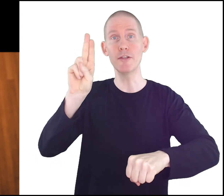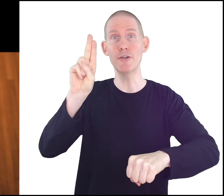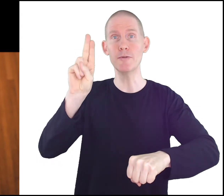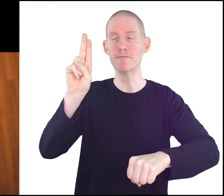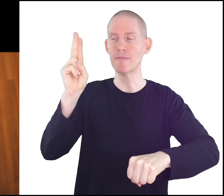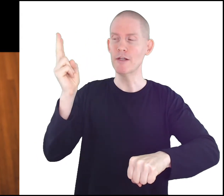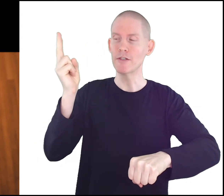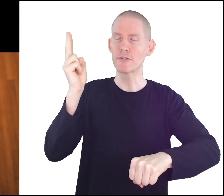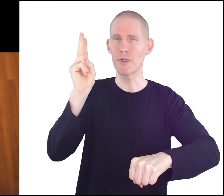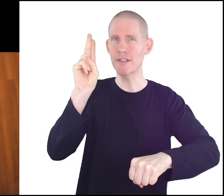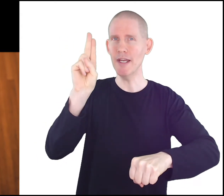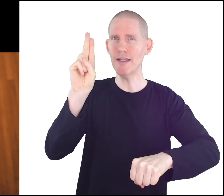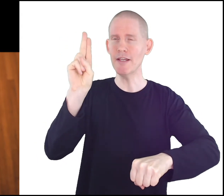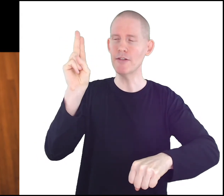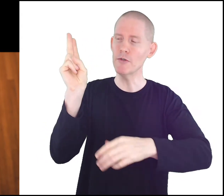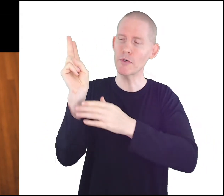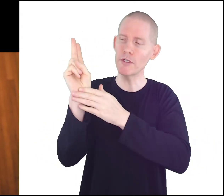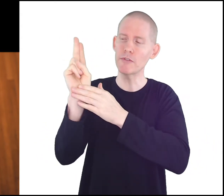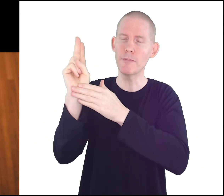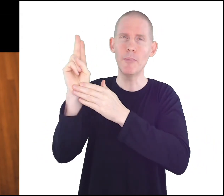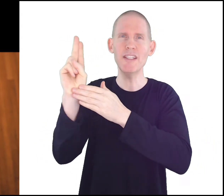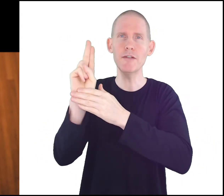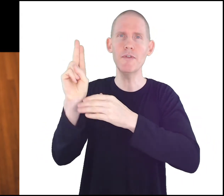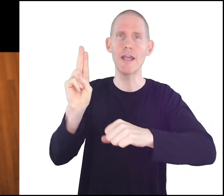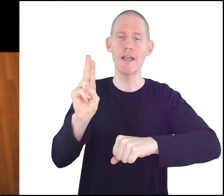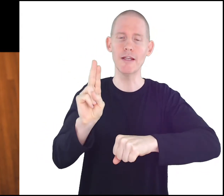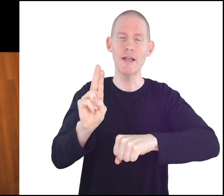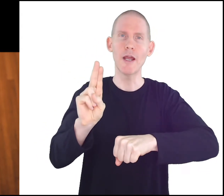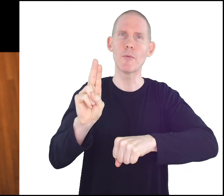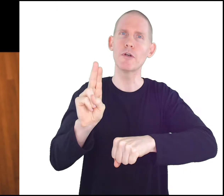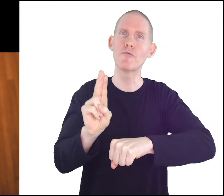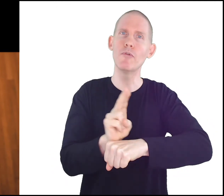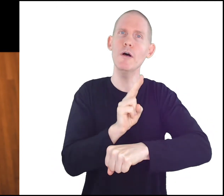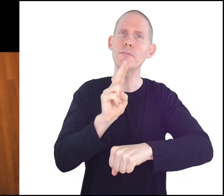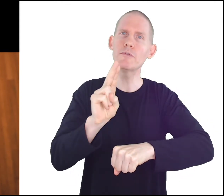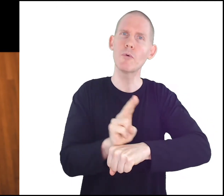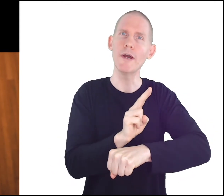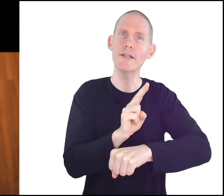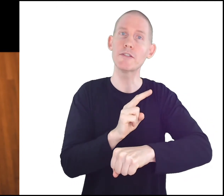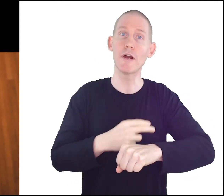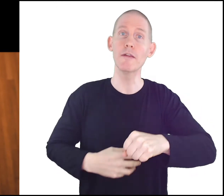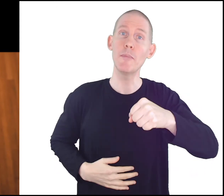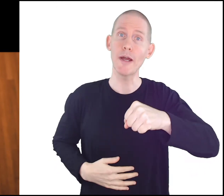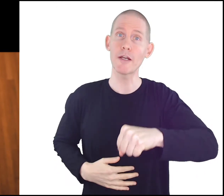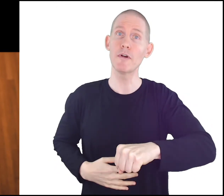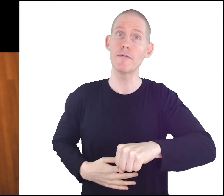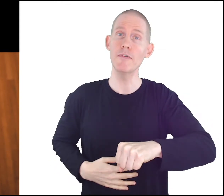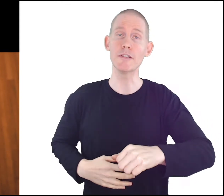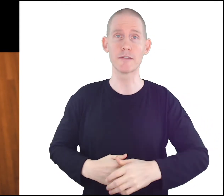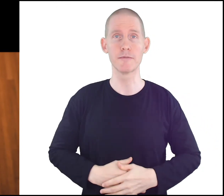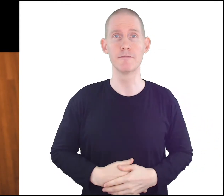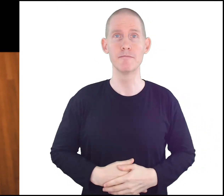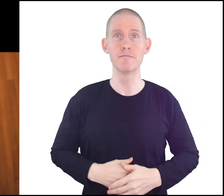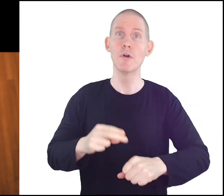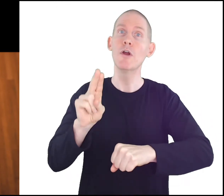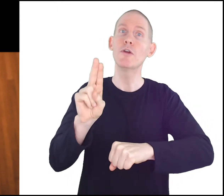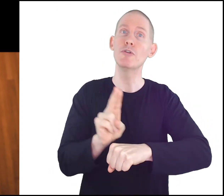U. So we're going to take that U, we're going to use the base of the hand, and we're going to rub twice on the back of our fist.